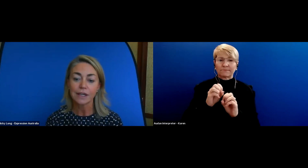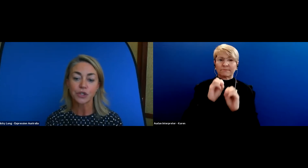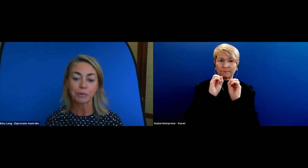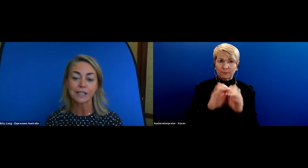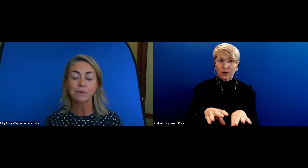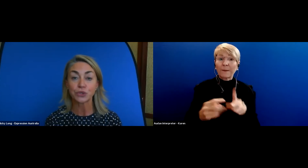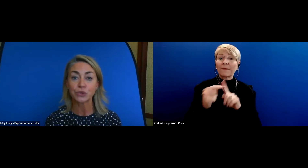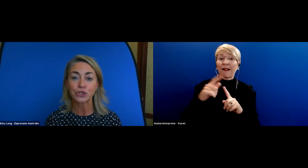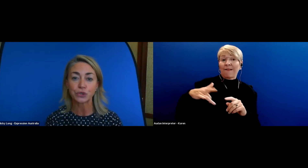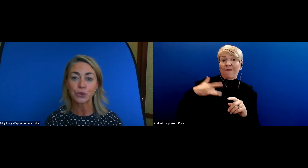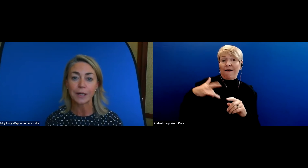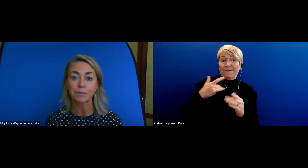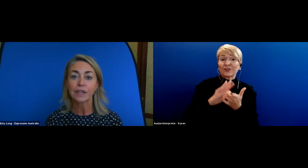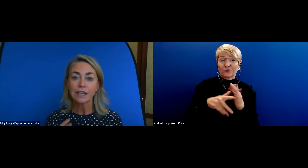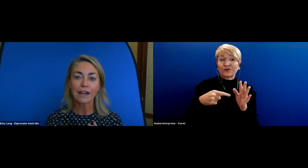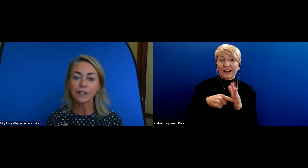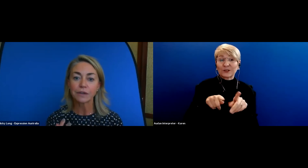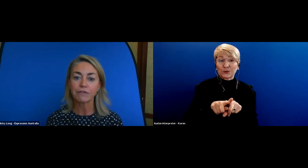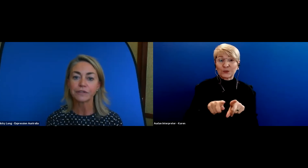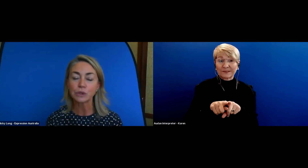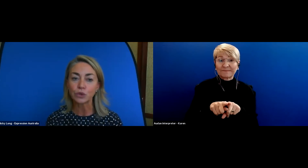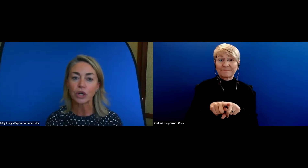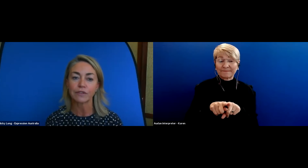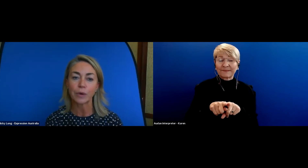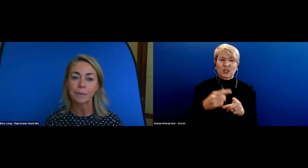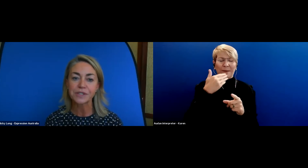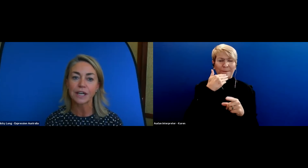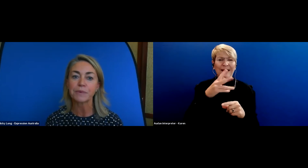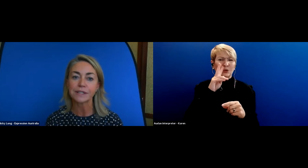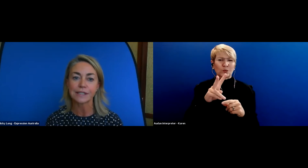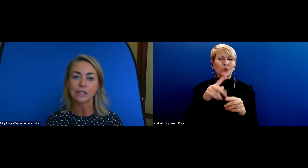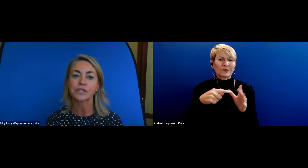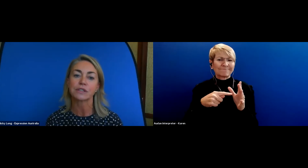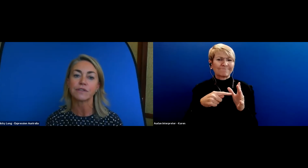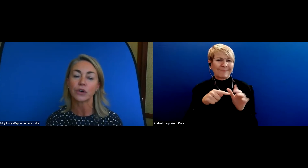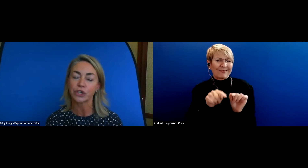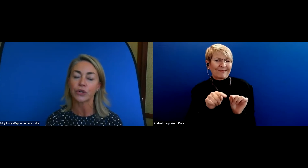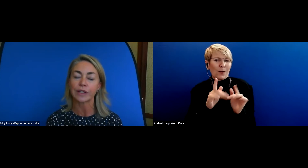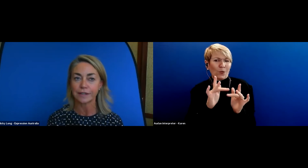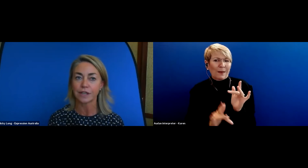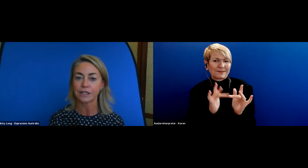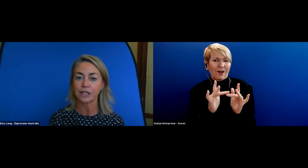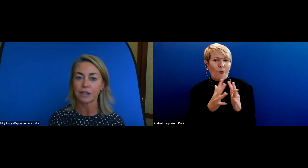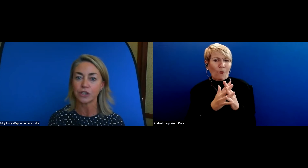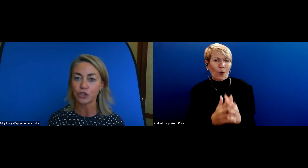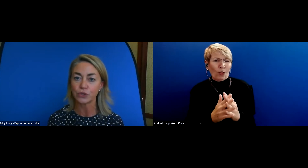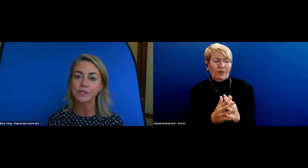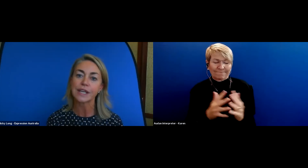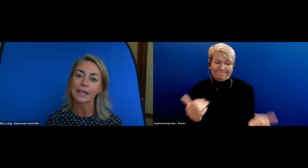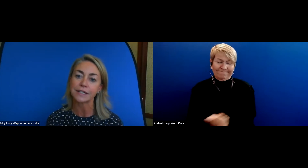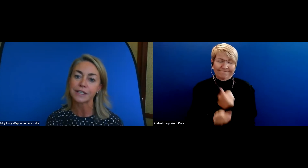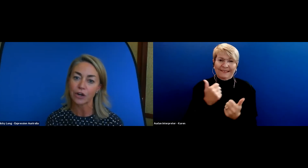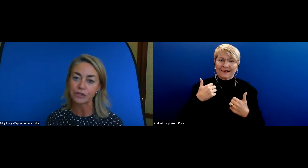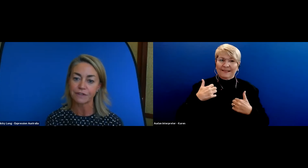comments. So please be sure to have a full look over our website, because there's lots of ongoing exciting